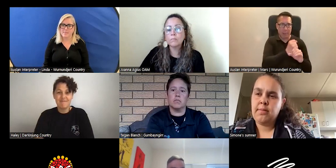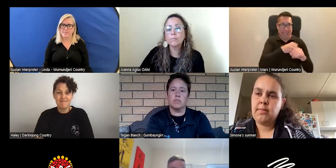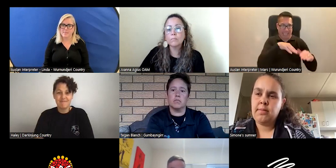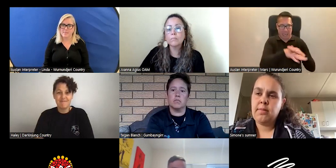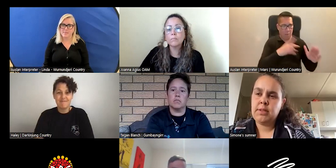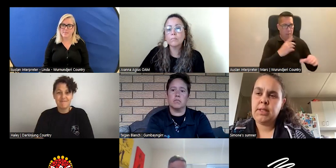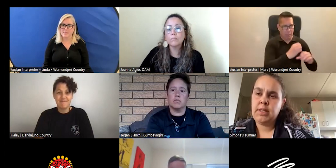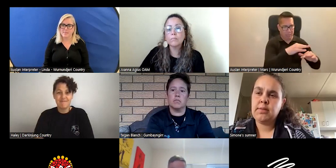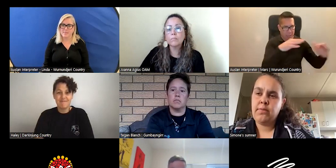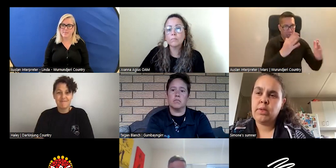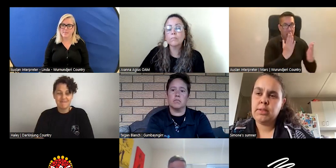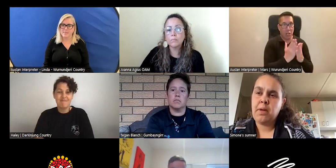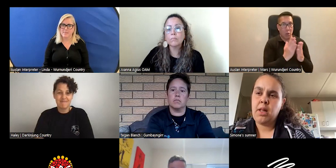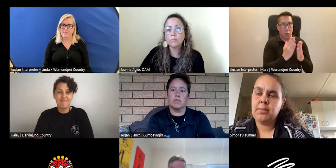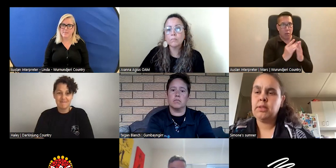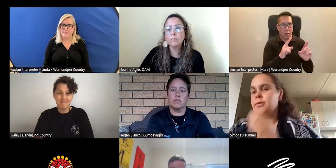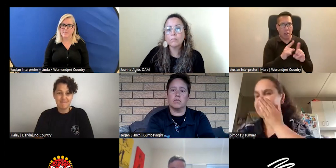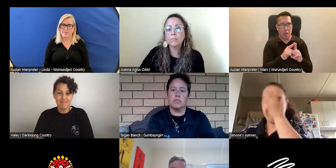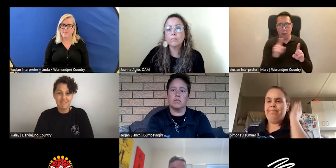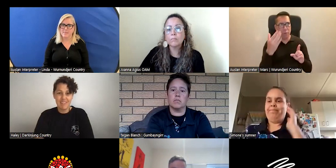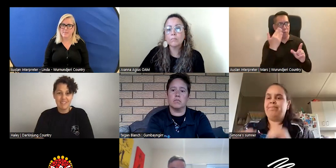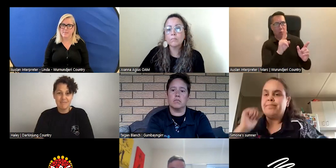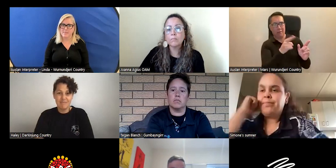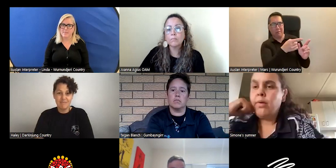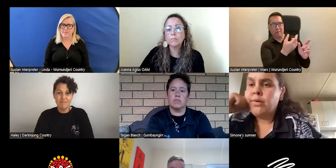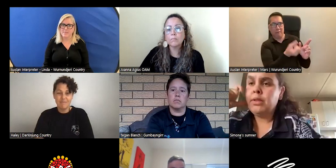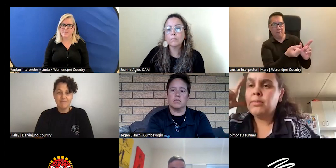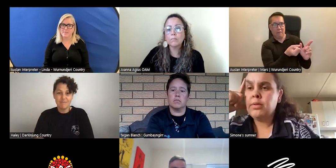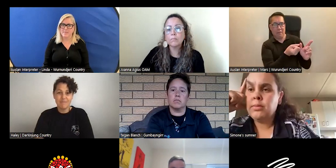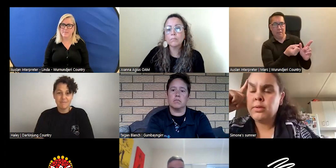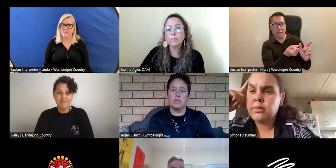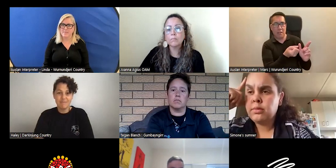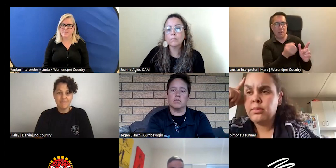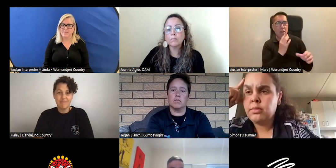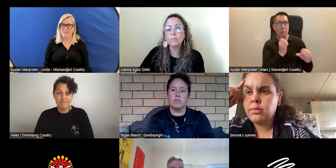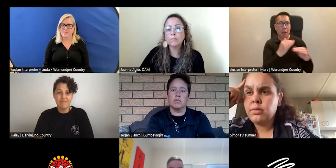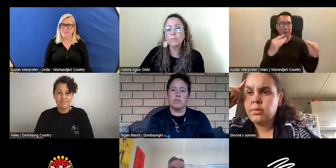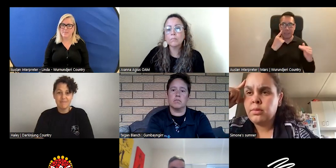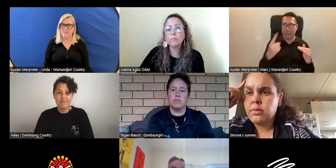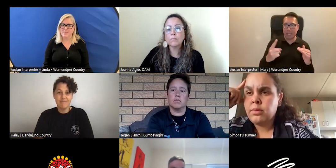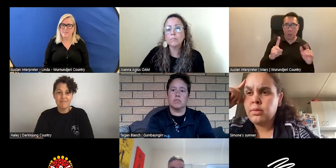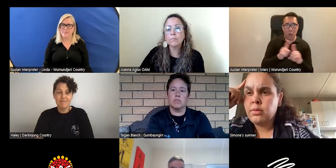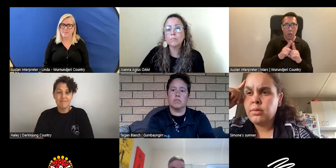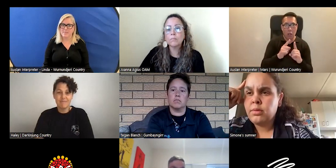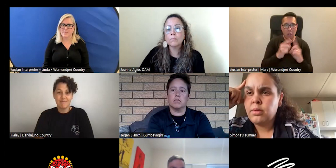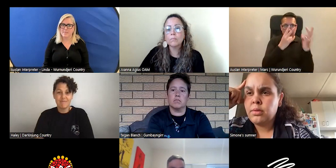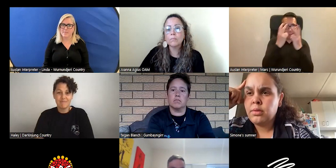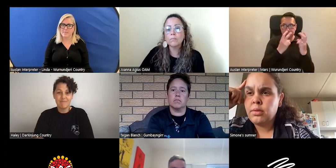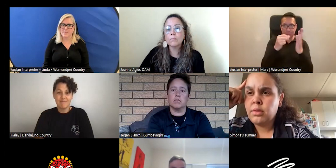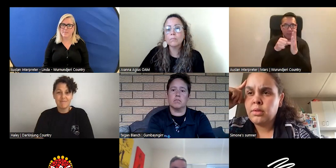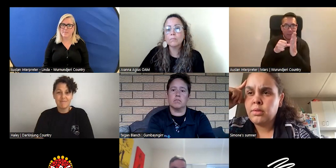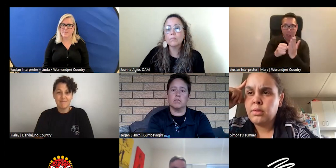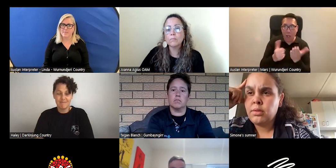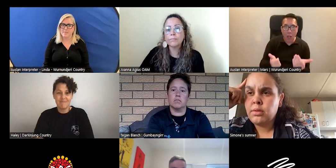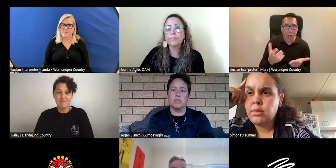Again, they're invisible to the Parliament. The Parliament just see the big investment, the massive investment going in terms